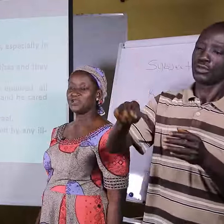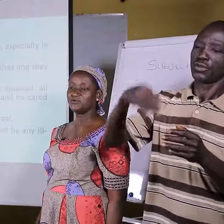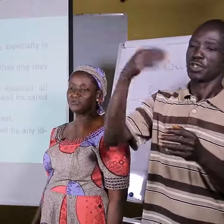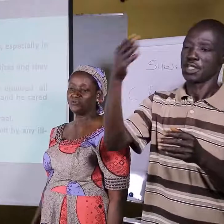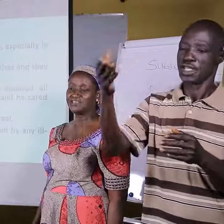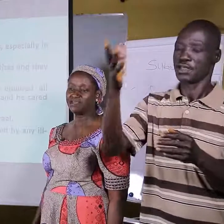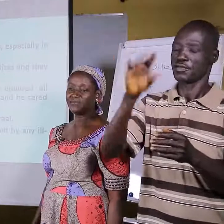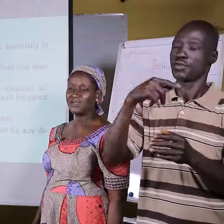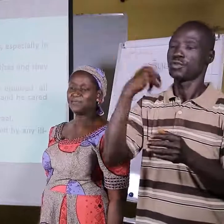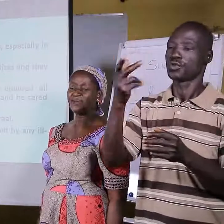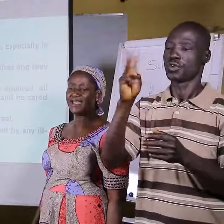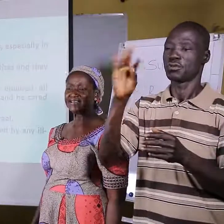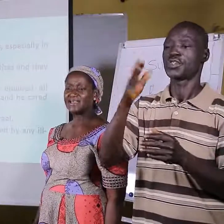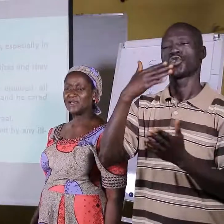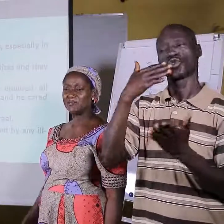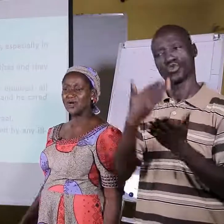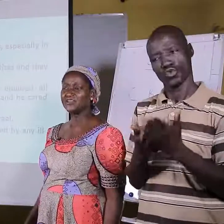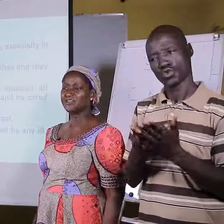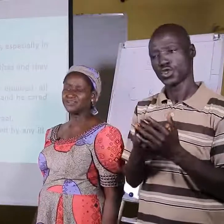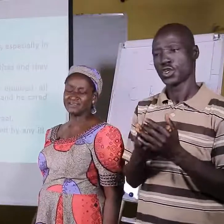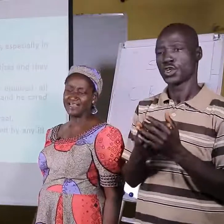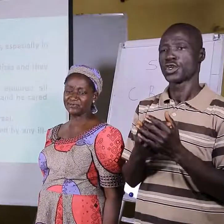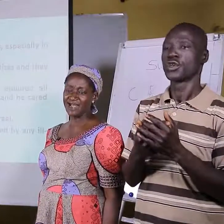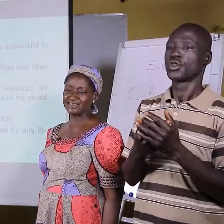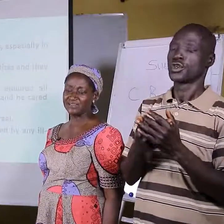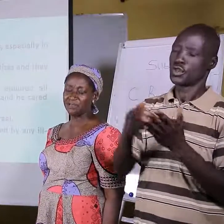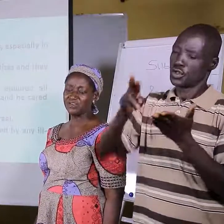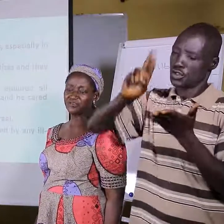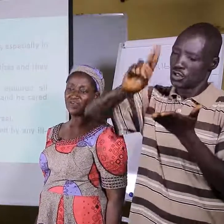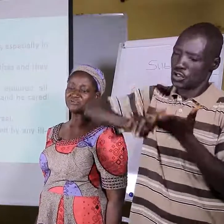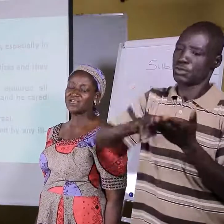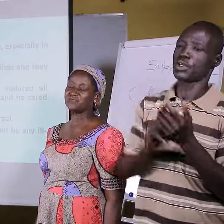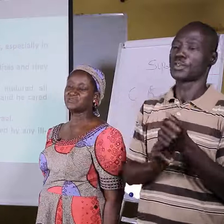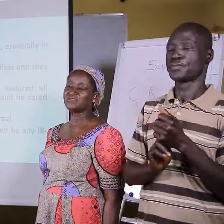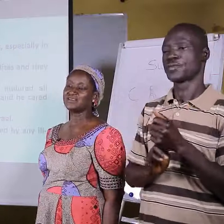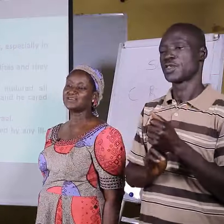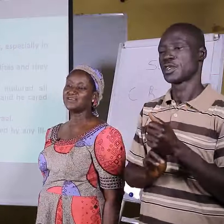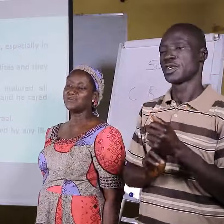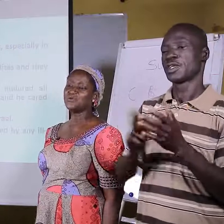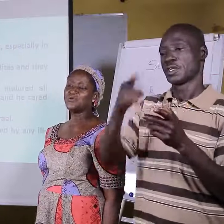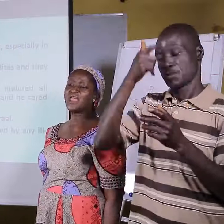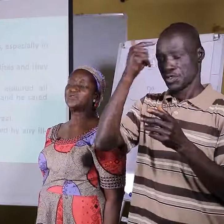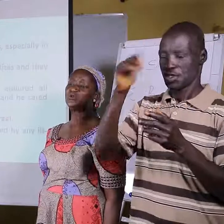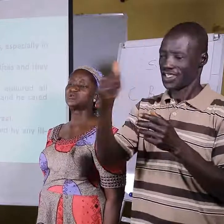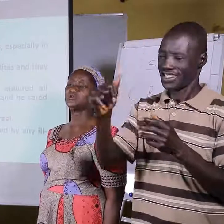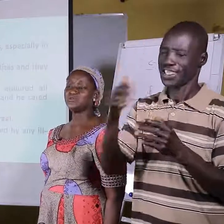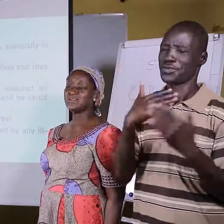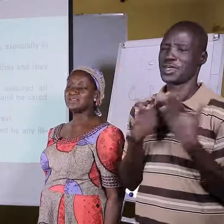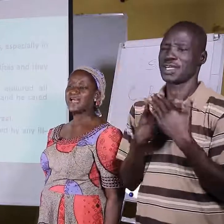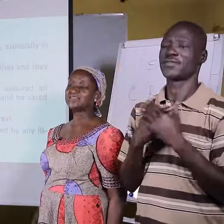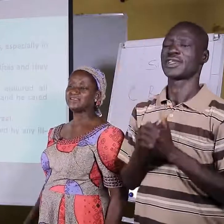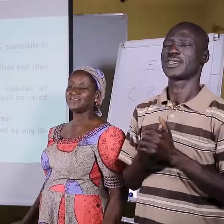cannot be able to face them. But among the 12 spies, my students, who were those